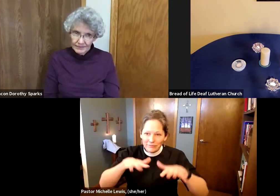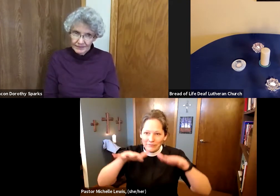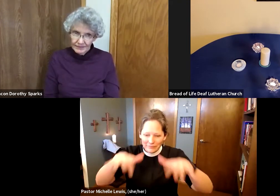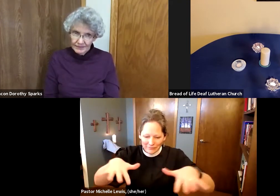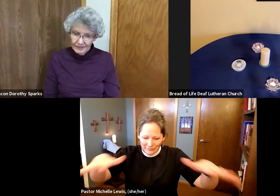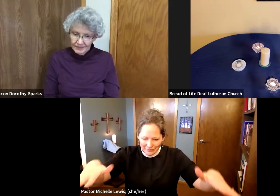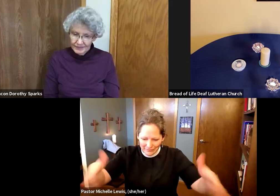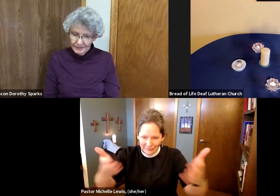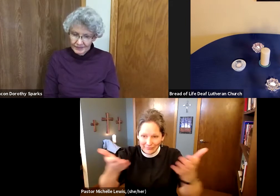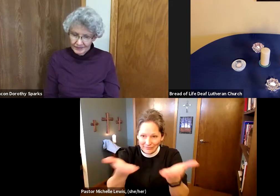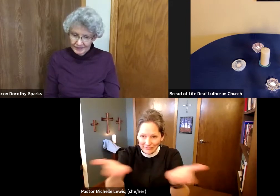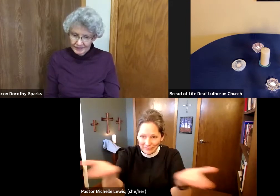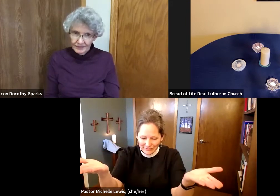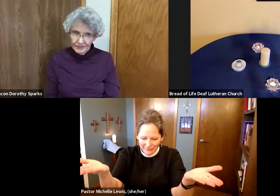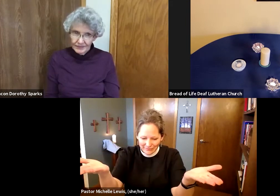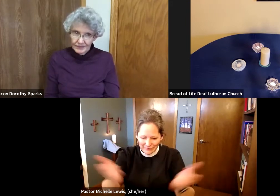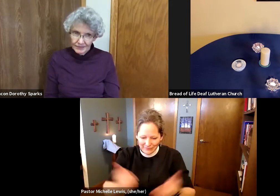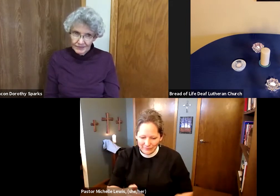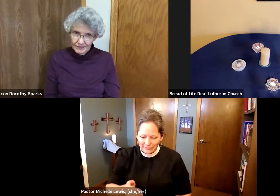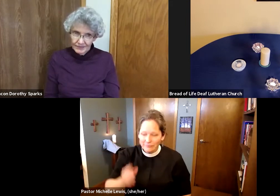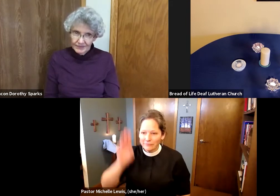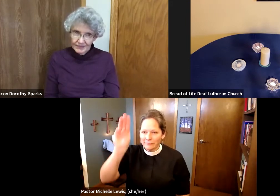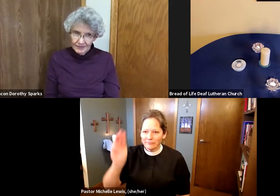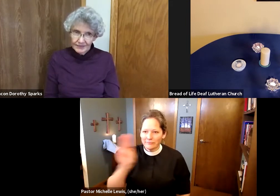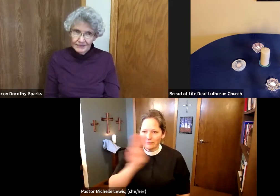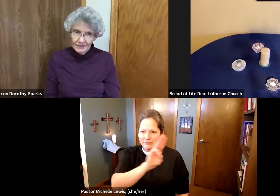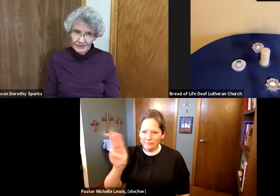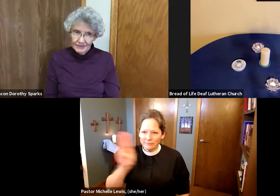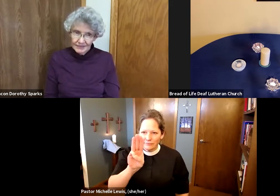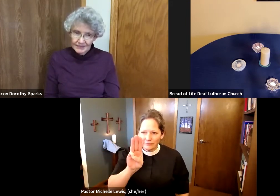The grace of our Lord Jesus Christ.